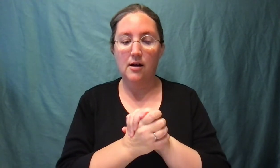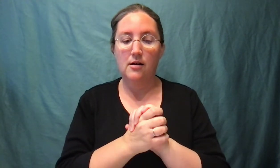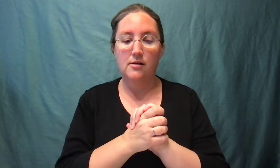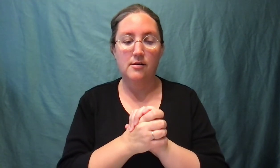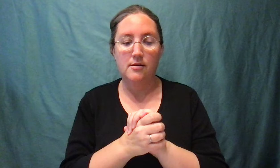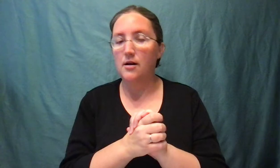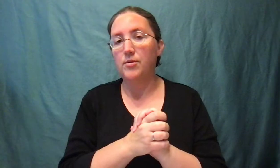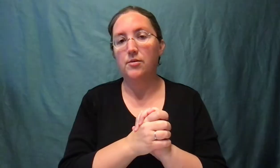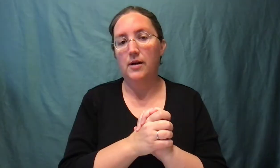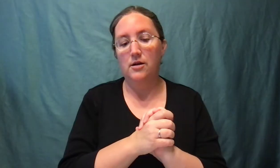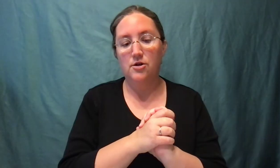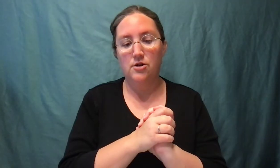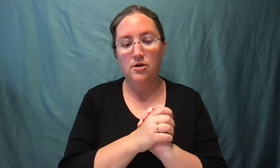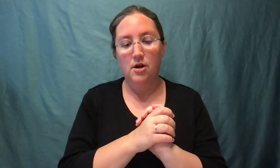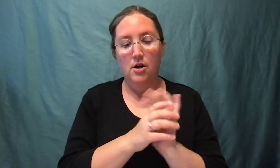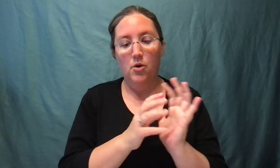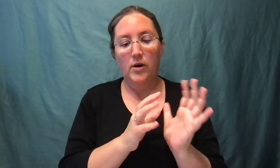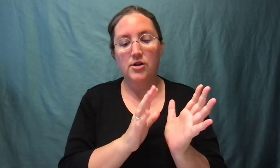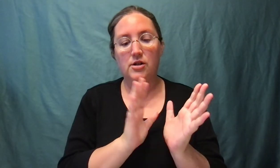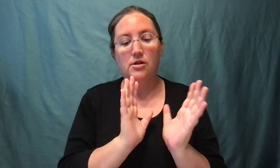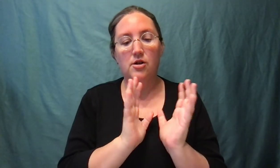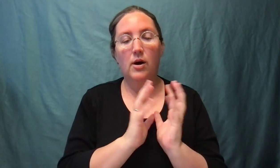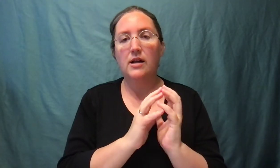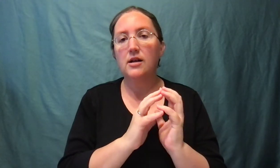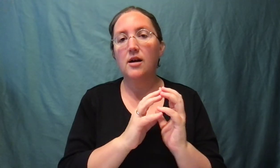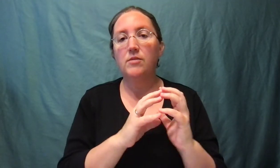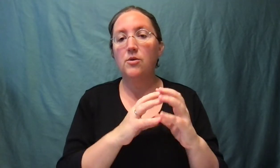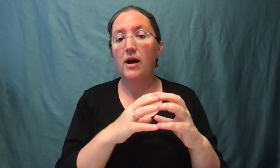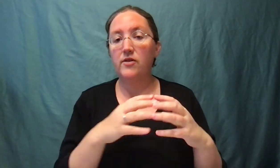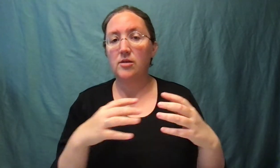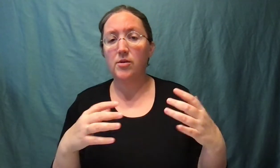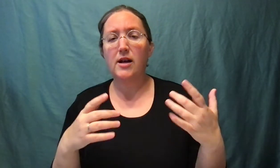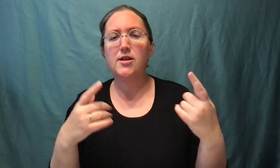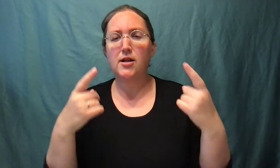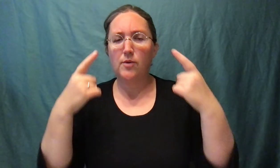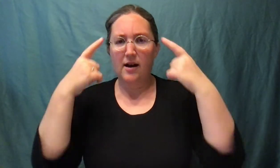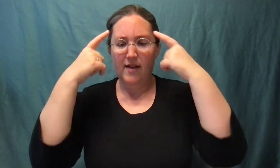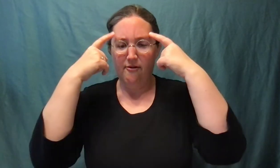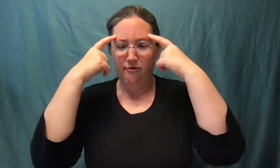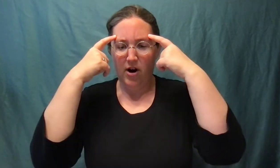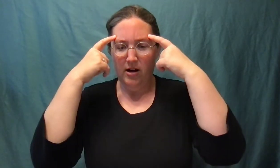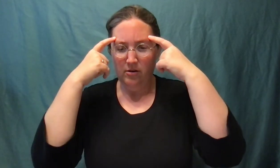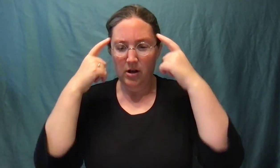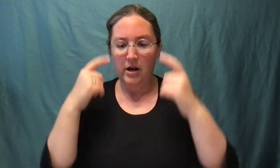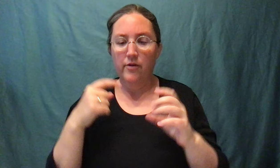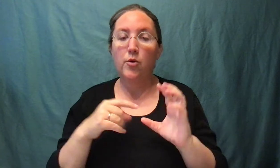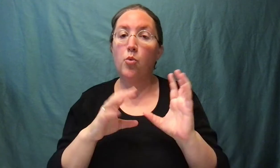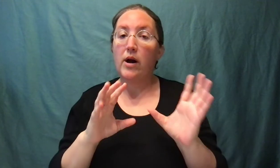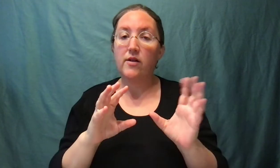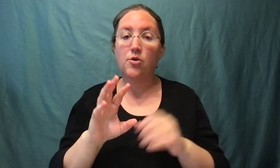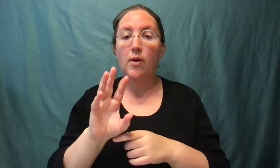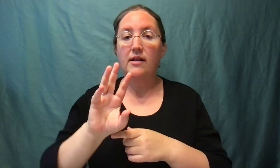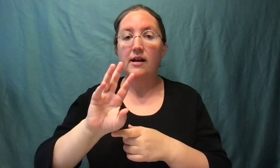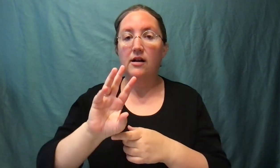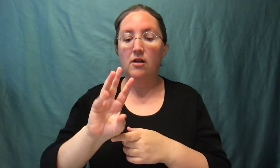sign WH questions. So anytime that you have a WH and you have that frown, the way that you write that in gloss